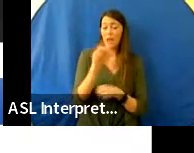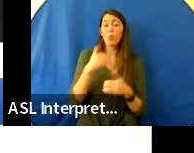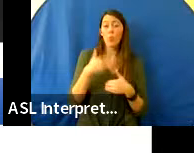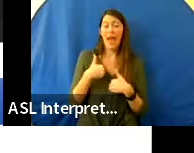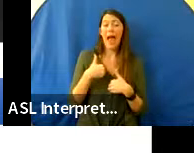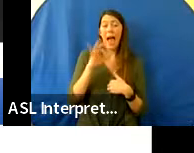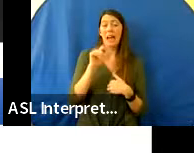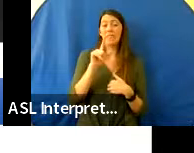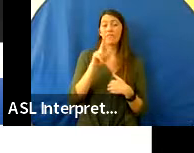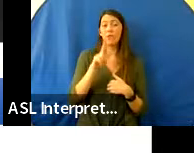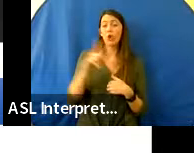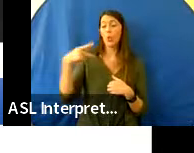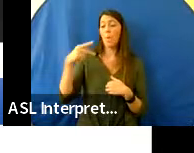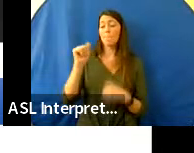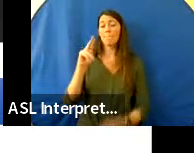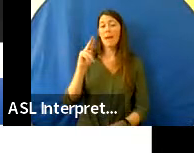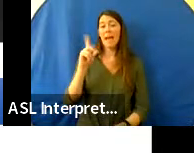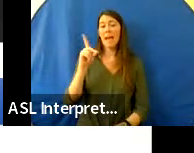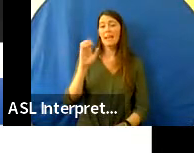We